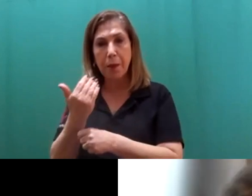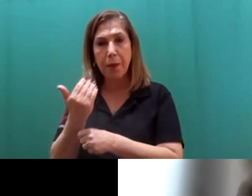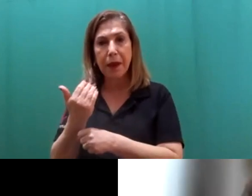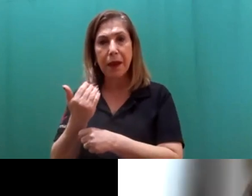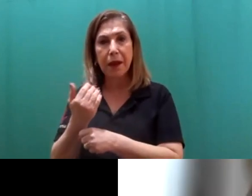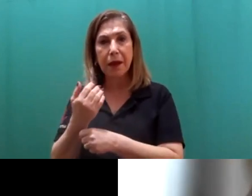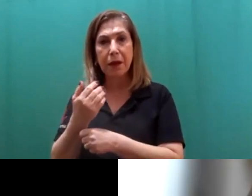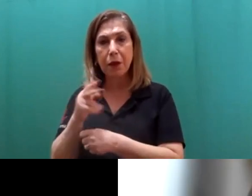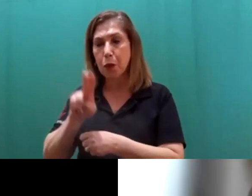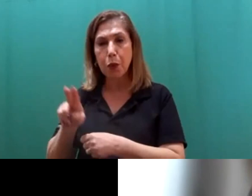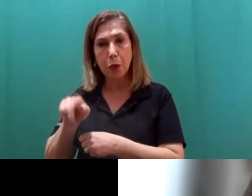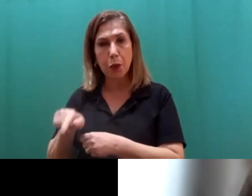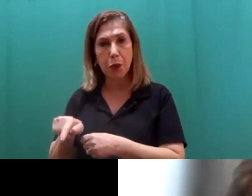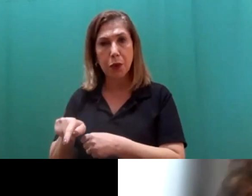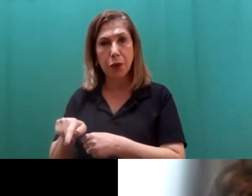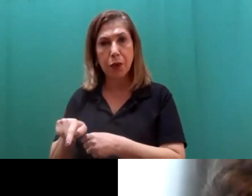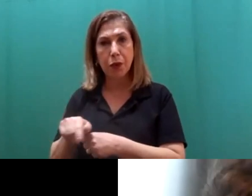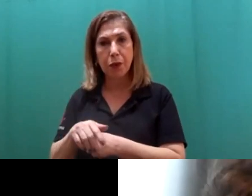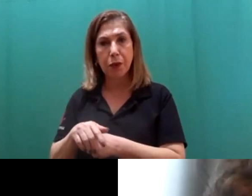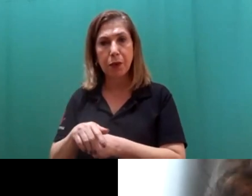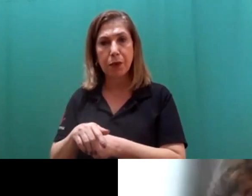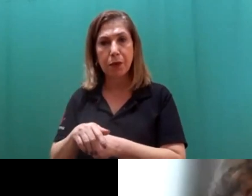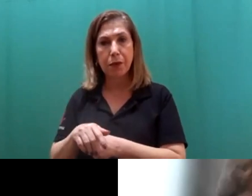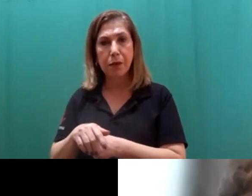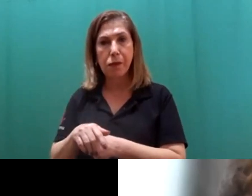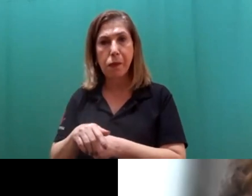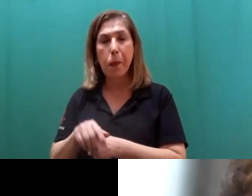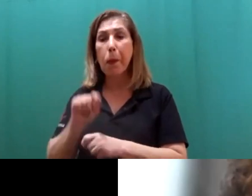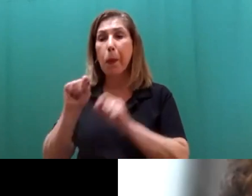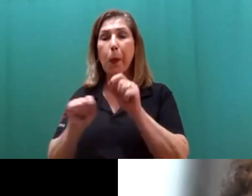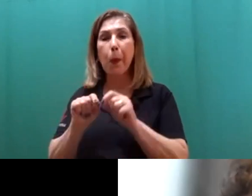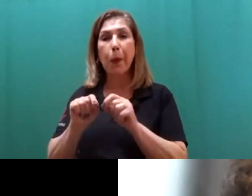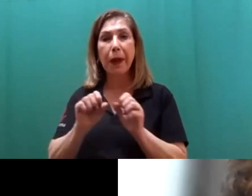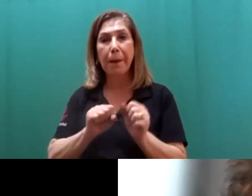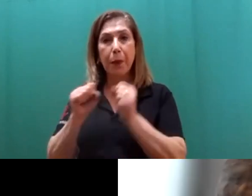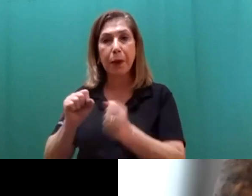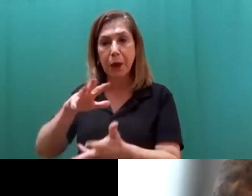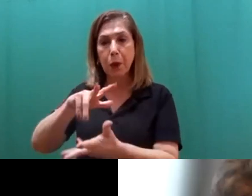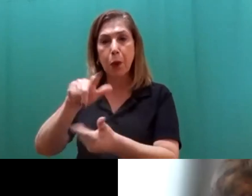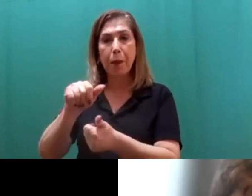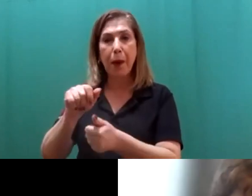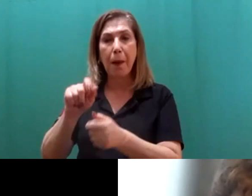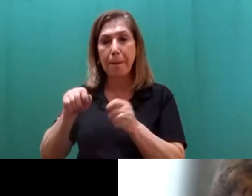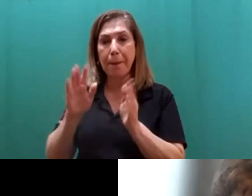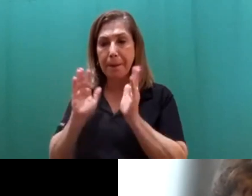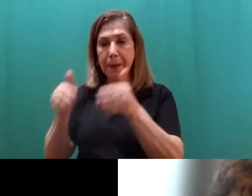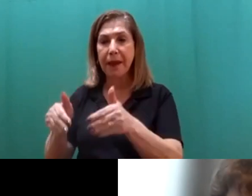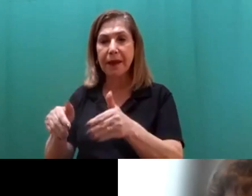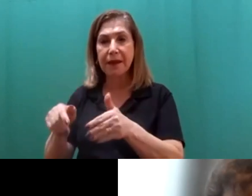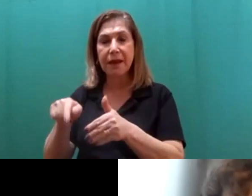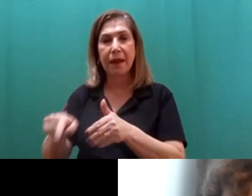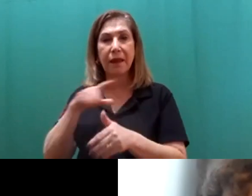we can have a great power also to influence what happening in food production in the surrounding of cities.